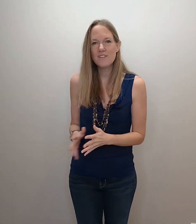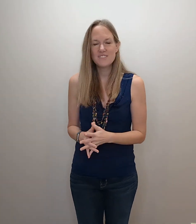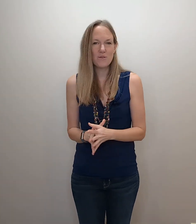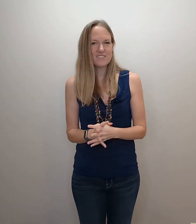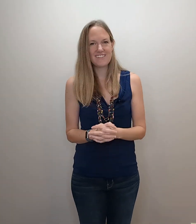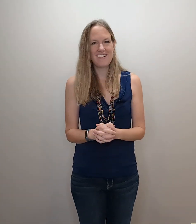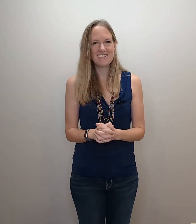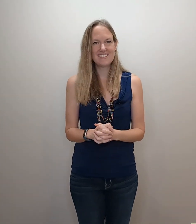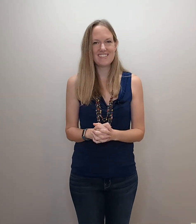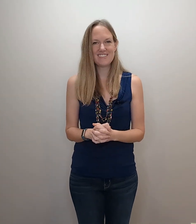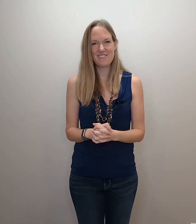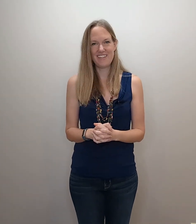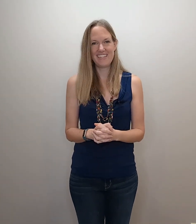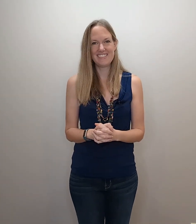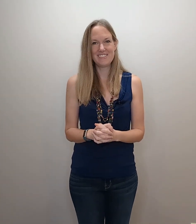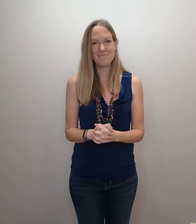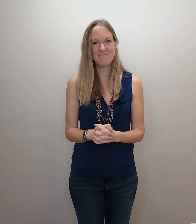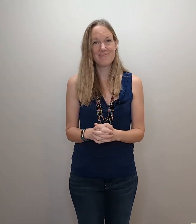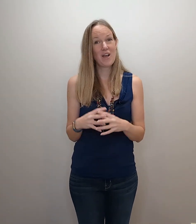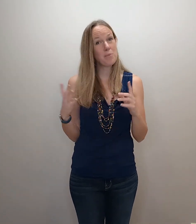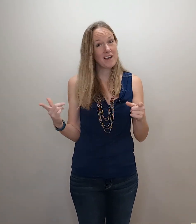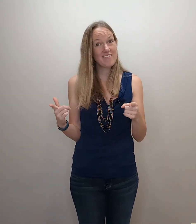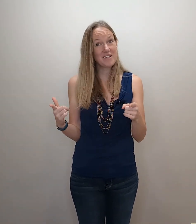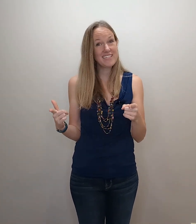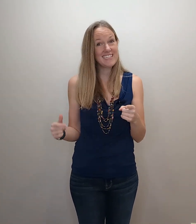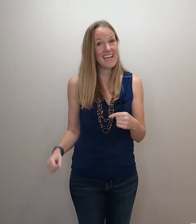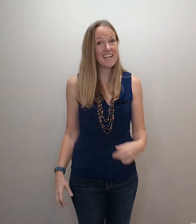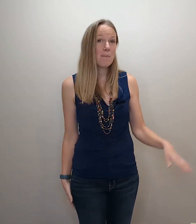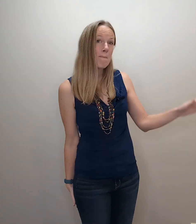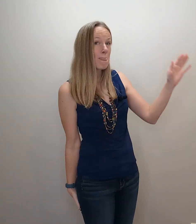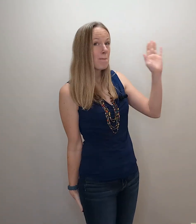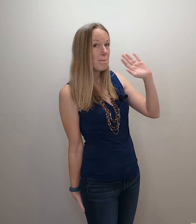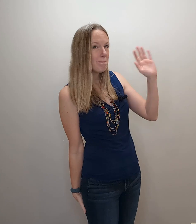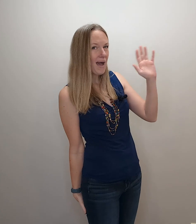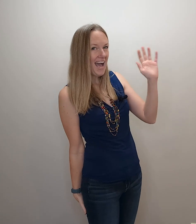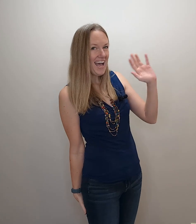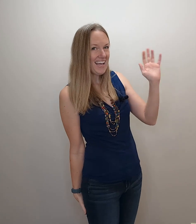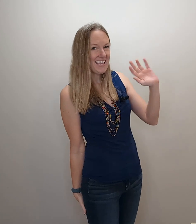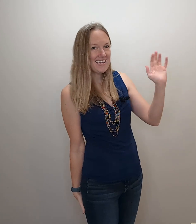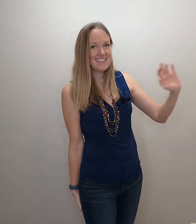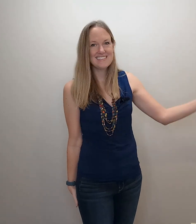this whole song start to finish. Hope you're having a great day. Bye.